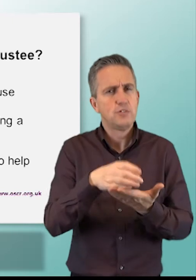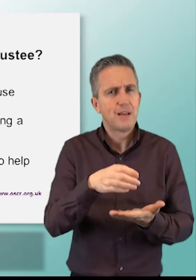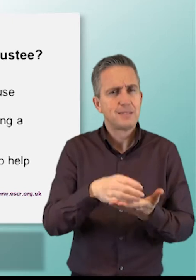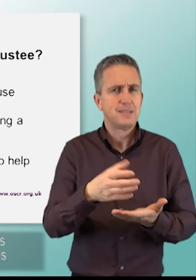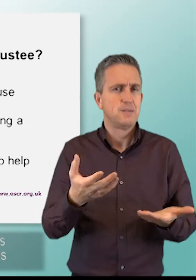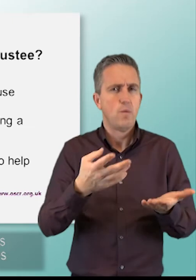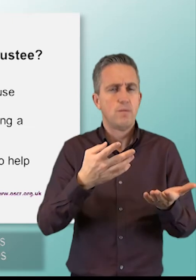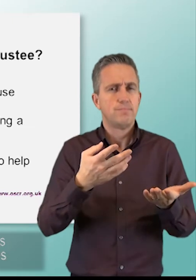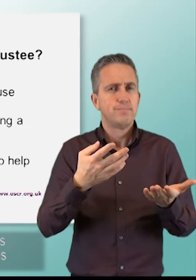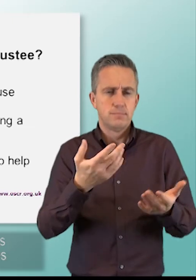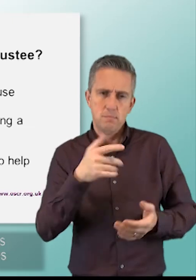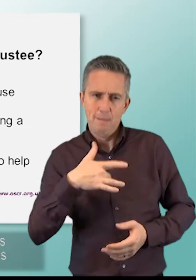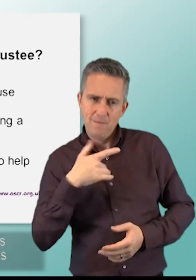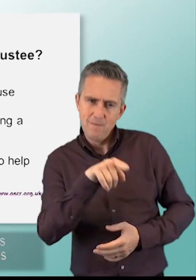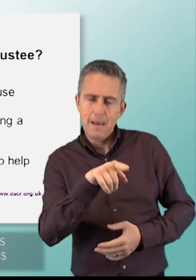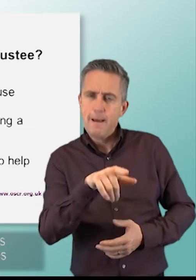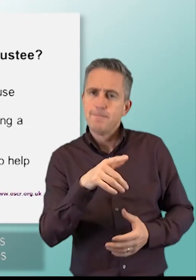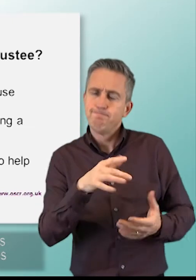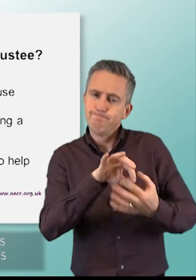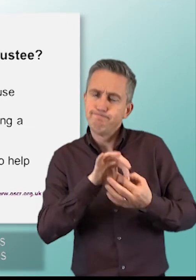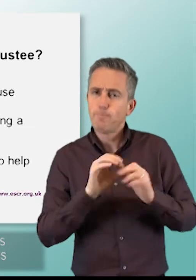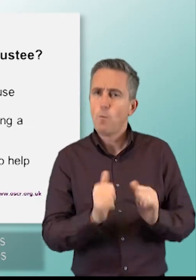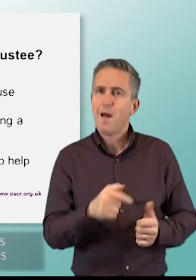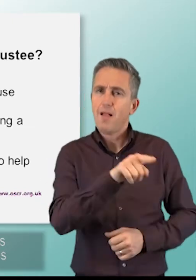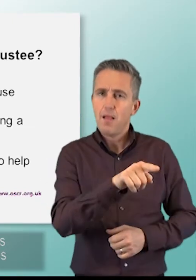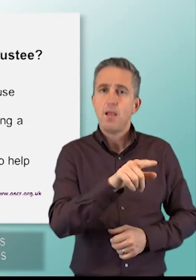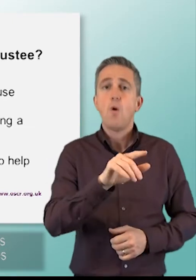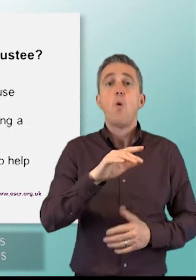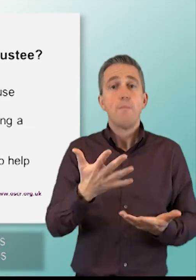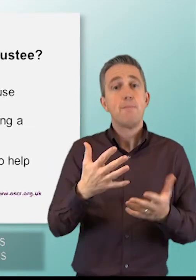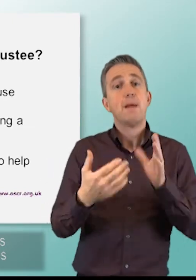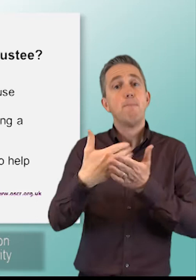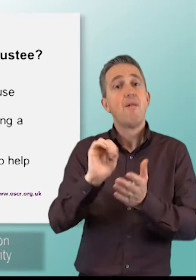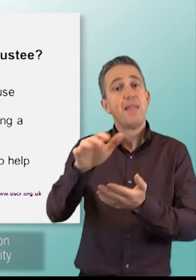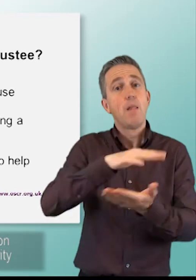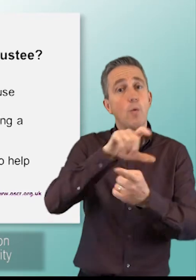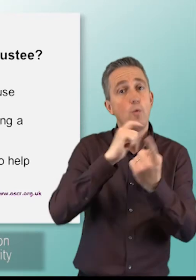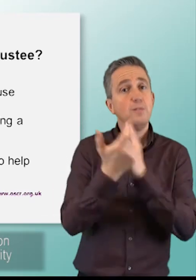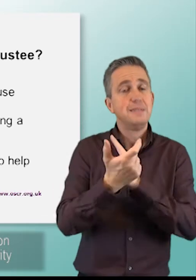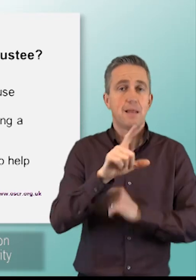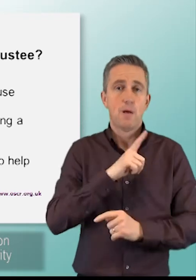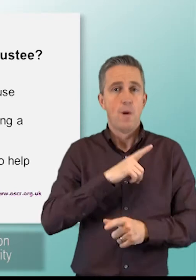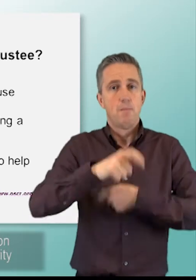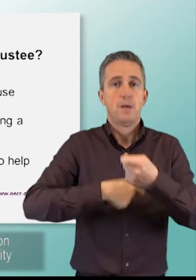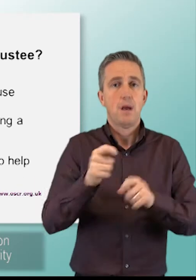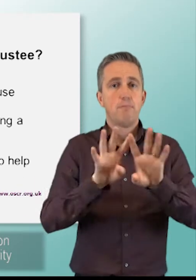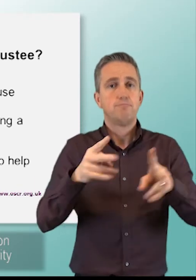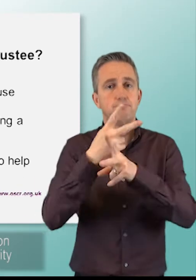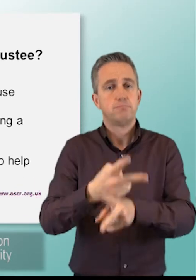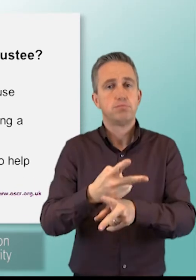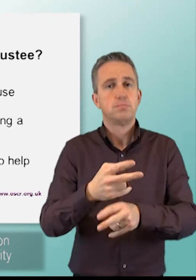involved. For example, maybe the purpose of the charity is particularly close to their heart, or maybe it relates to their local community. There's a